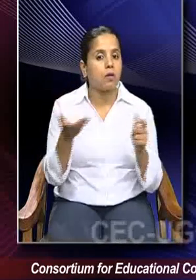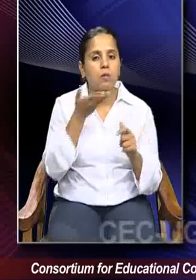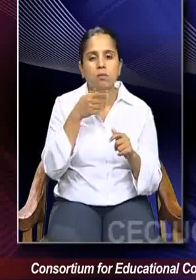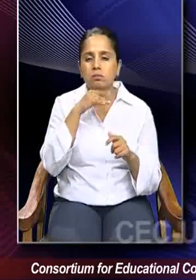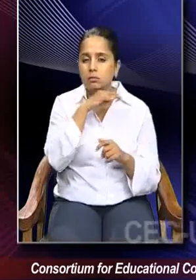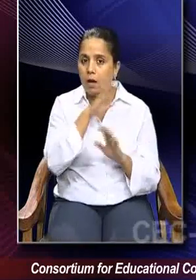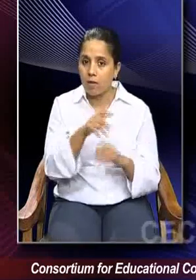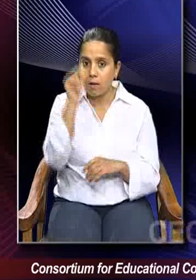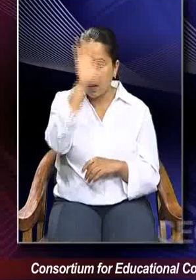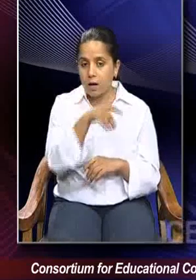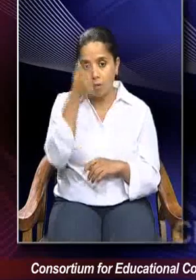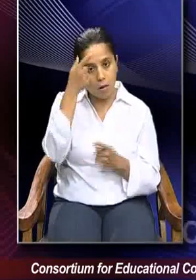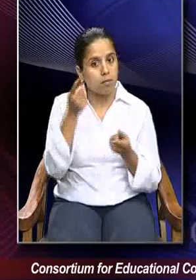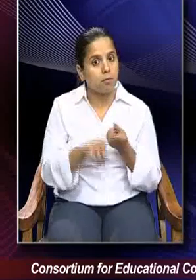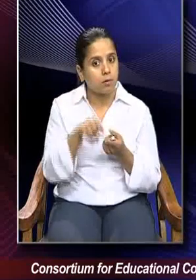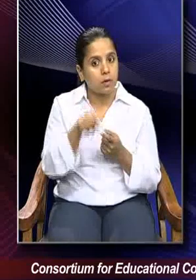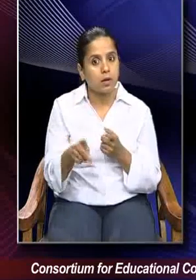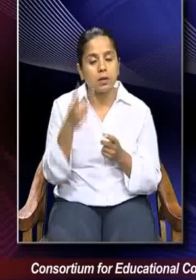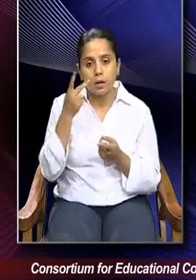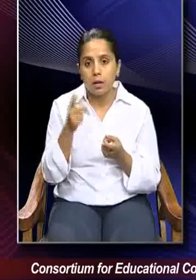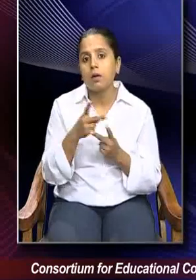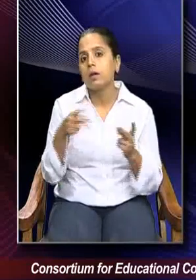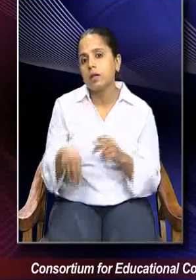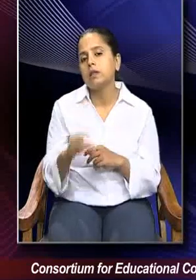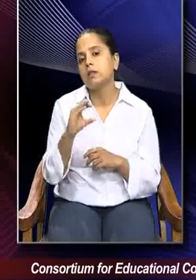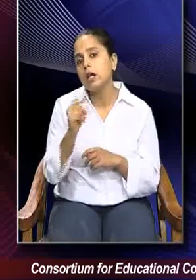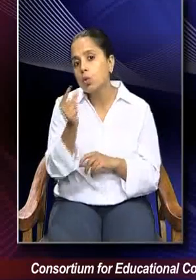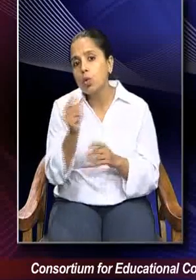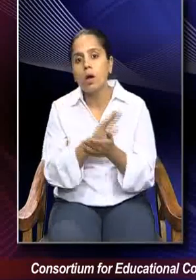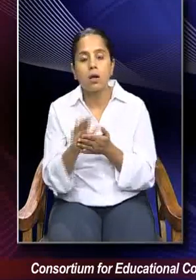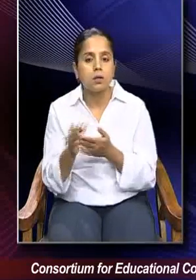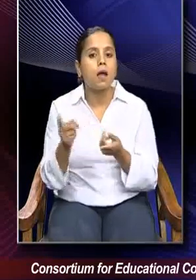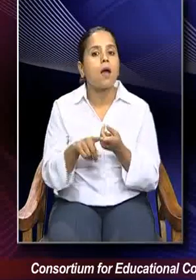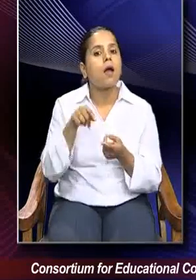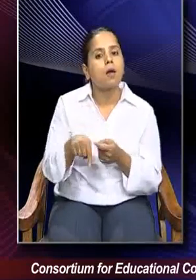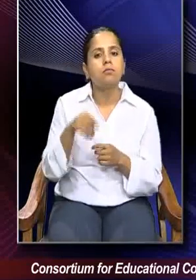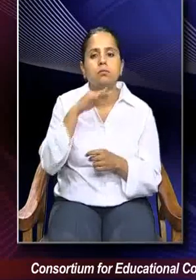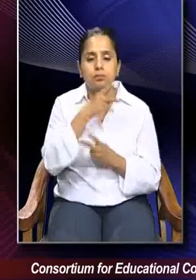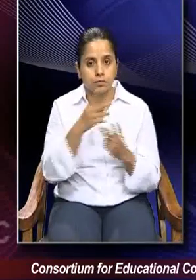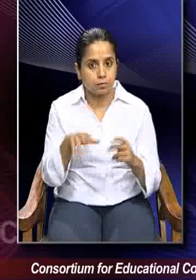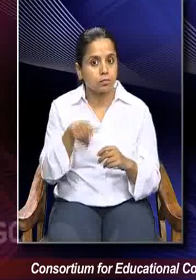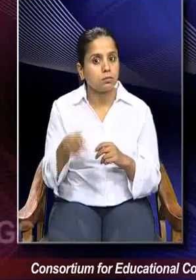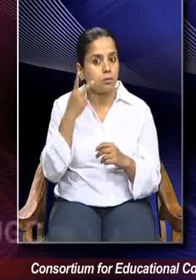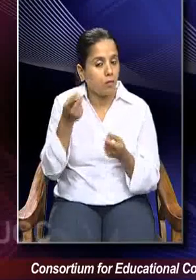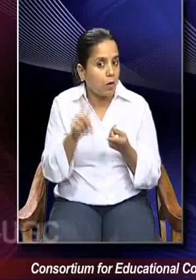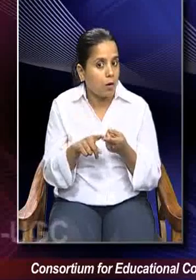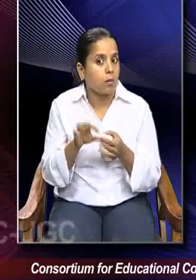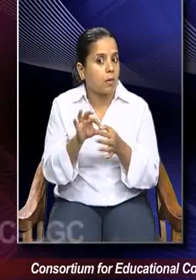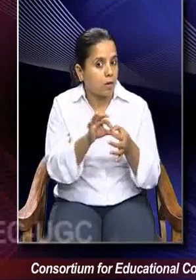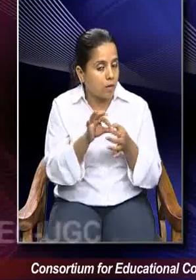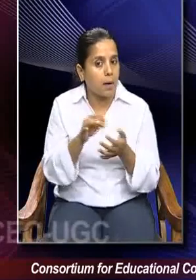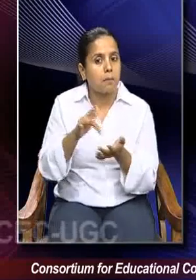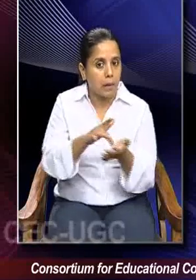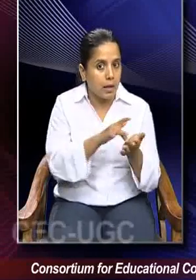pollution issues. Discharge of untreated sewage is another cause of pollution of the surface